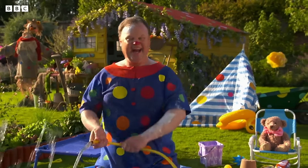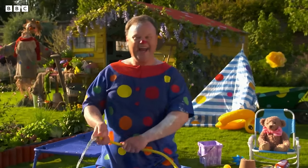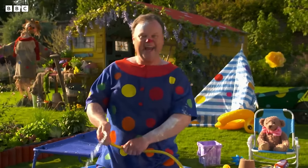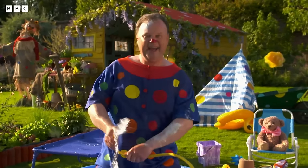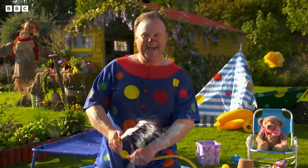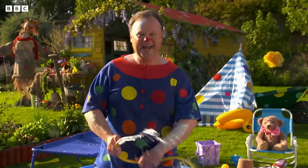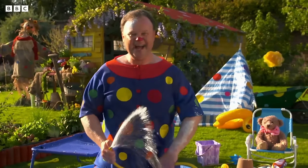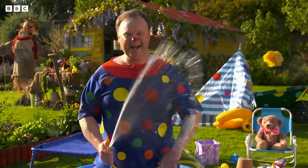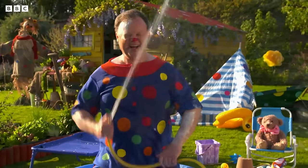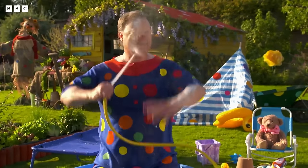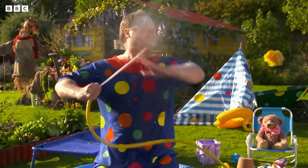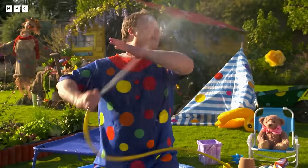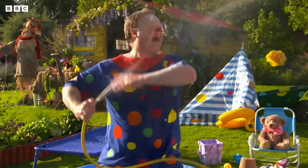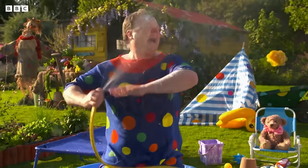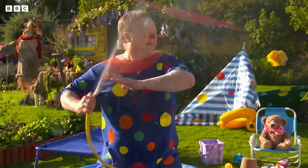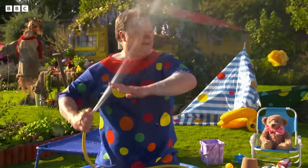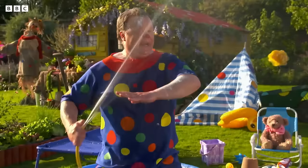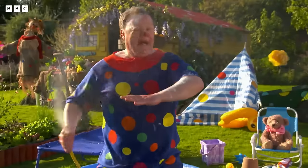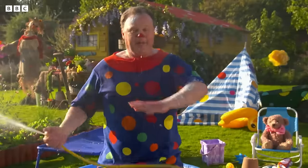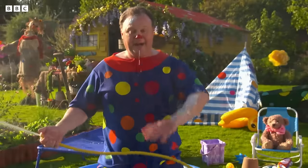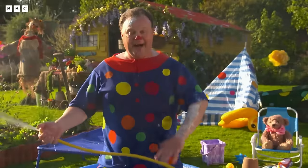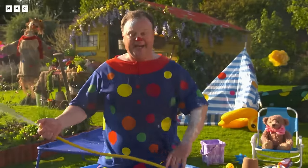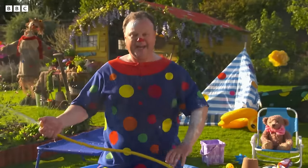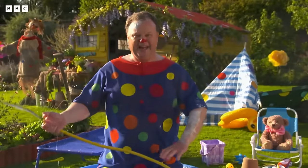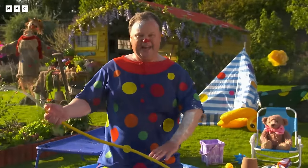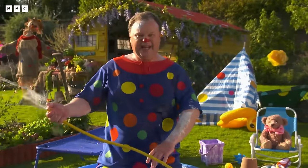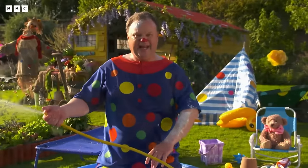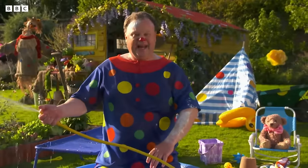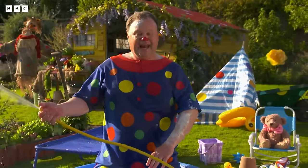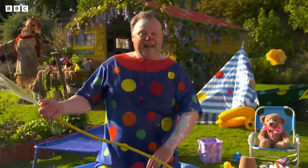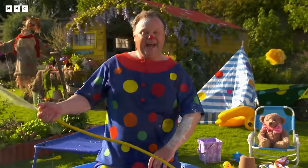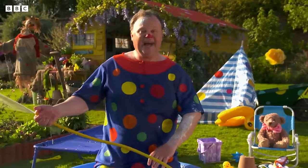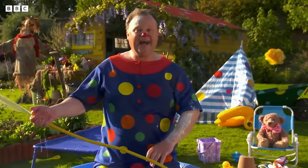Thank you, Mr. Tumble. We think you're a star.